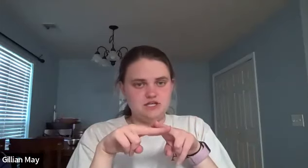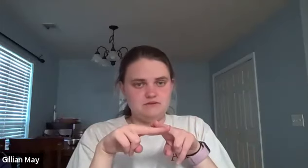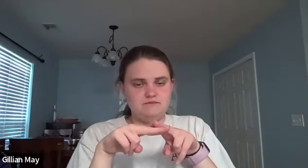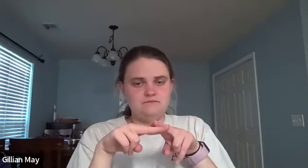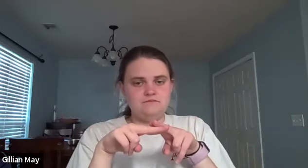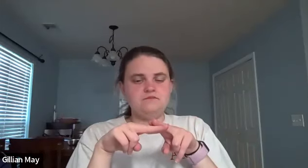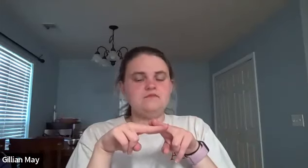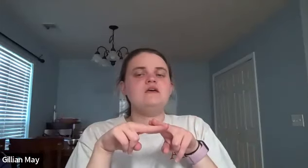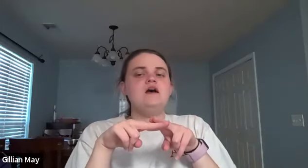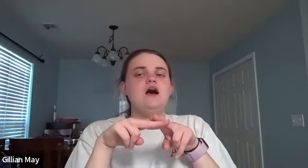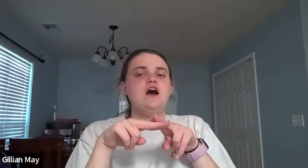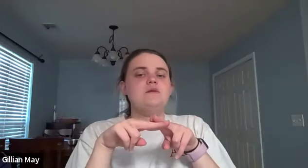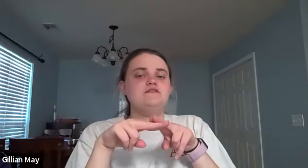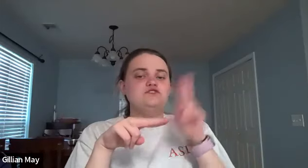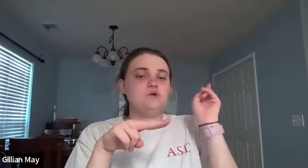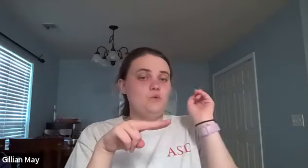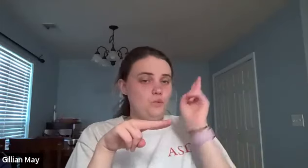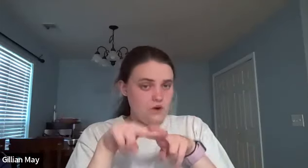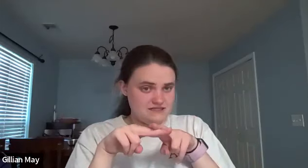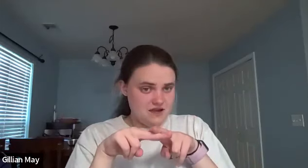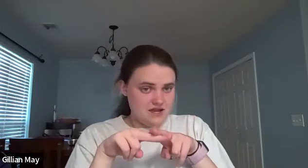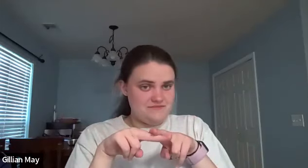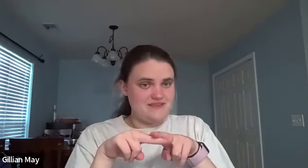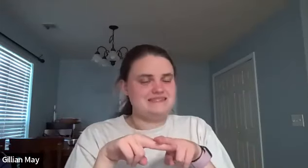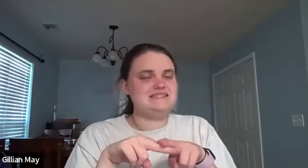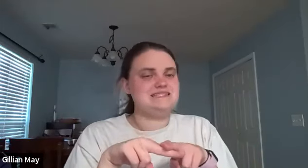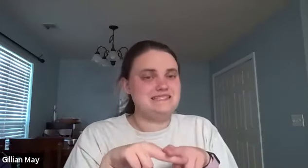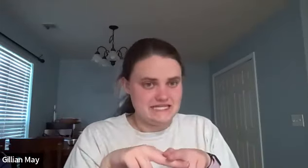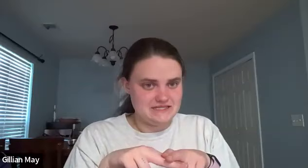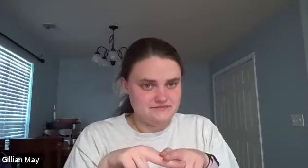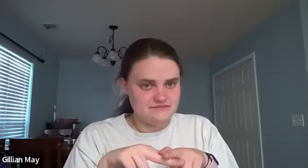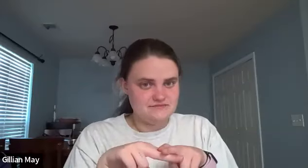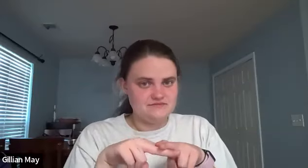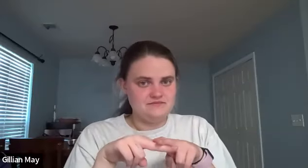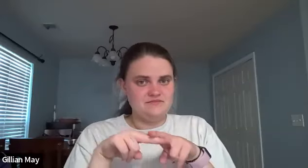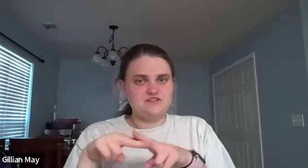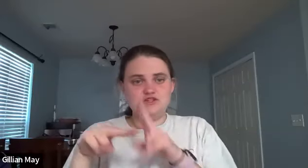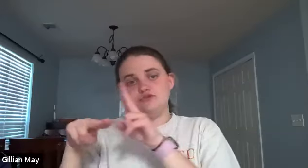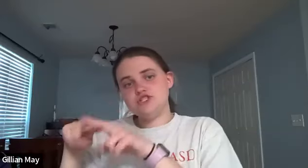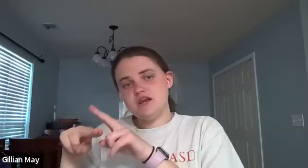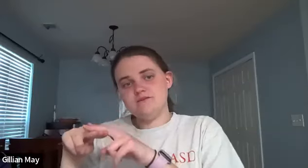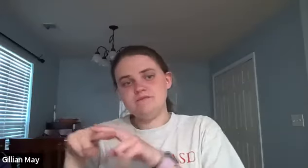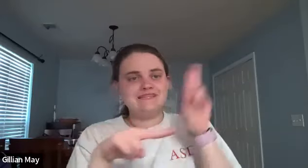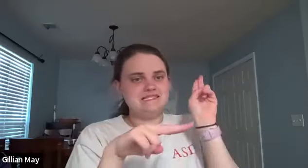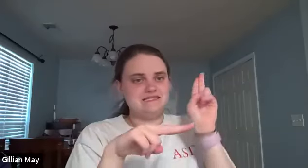Chair. If you do it one time, that's sit. So chair,